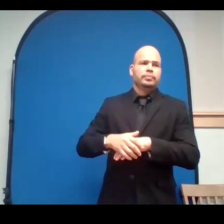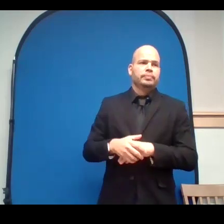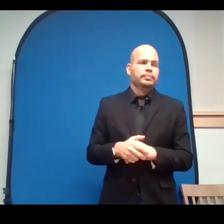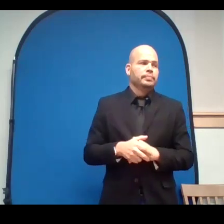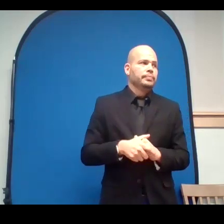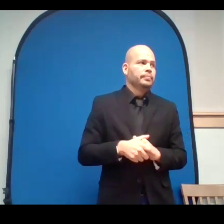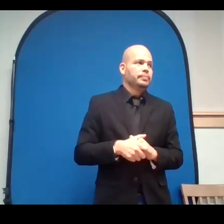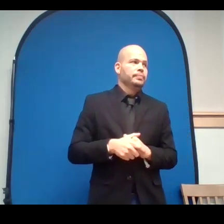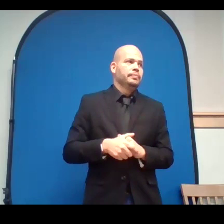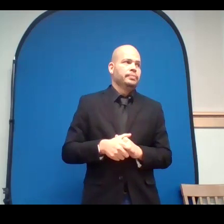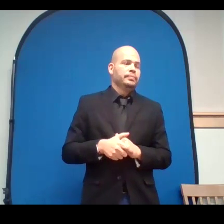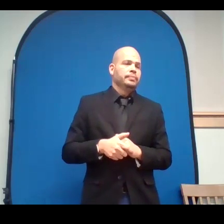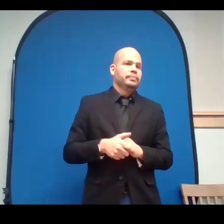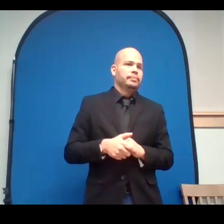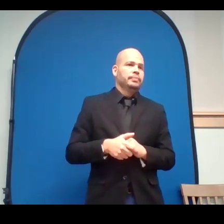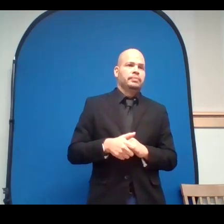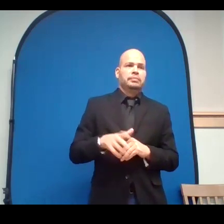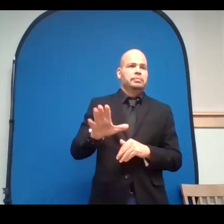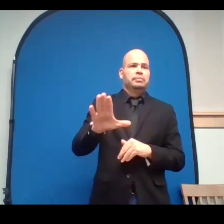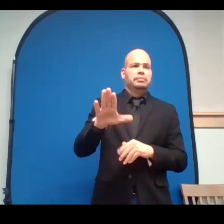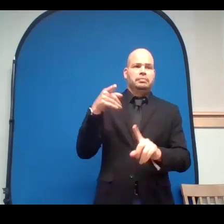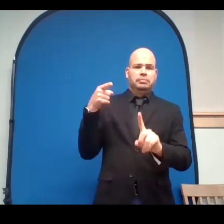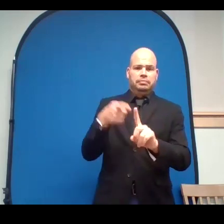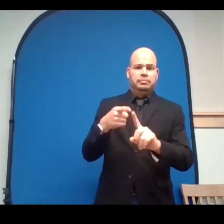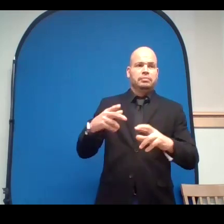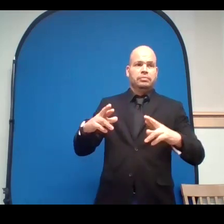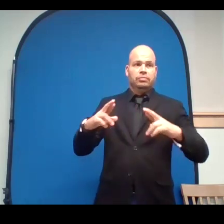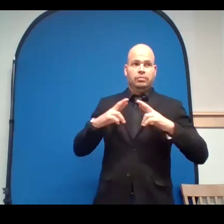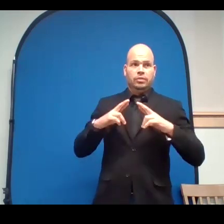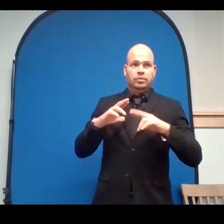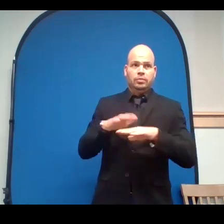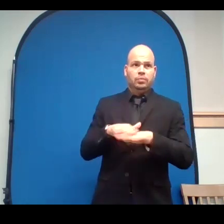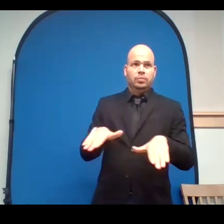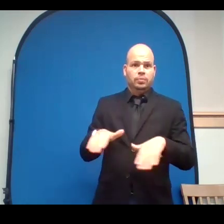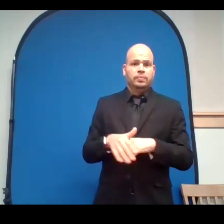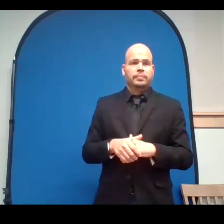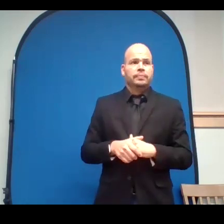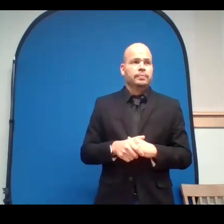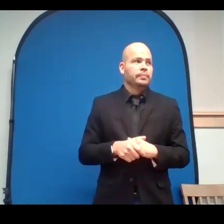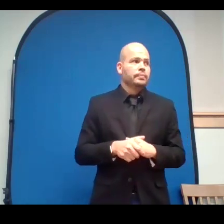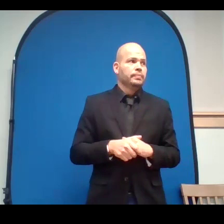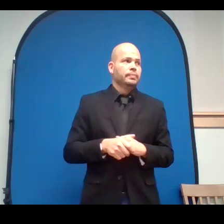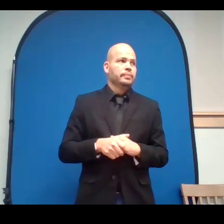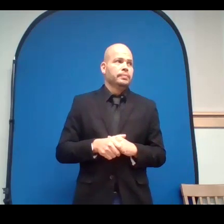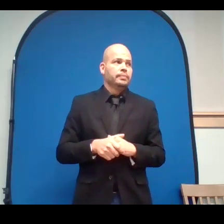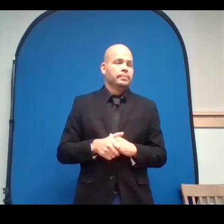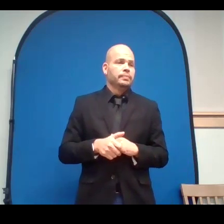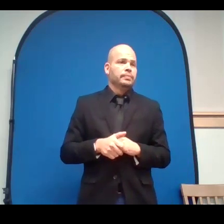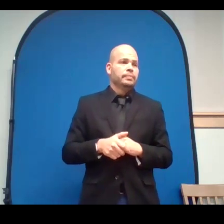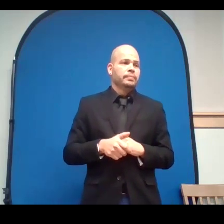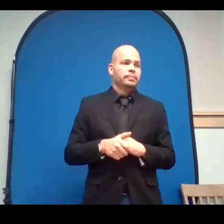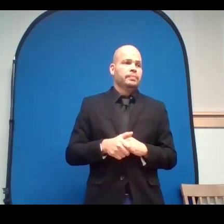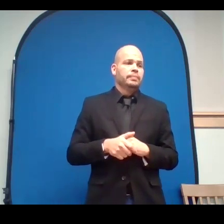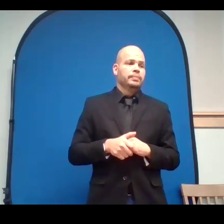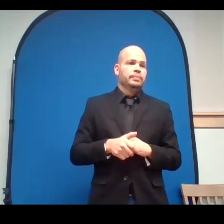That he was just looking to retire. And then I provided him, as far as what this platoon sergeant would be doing, providing him